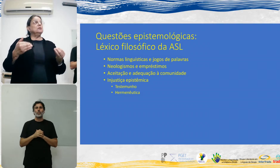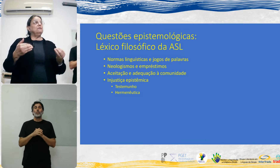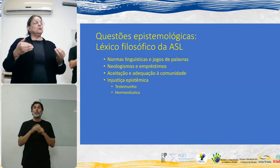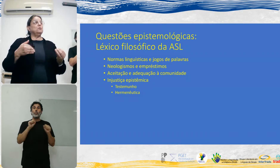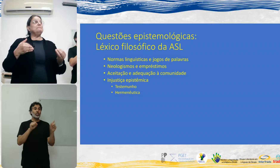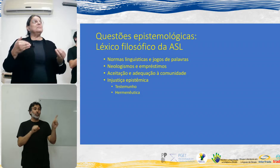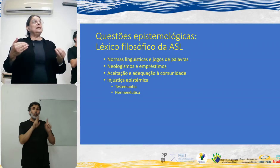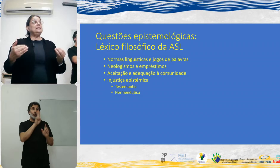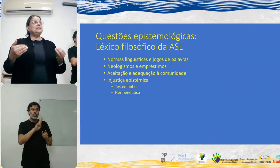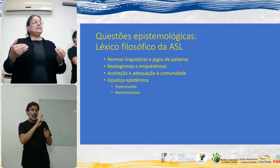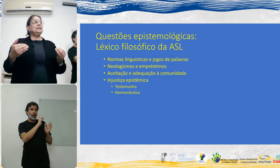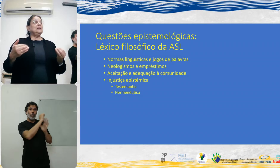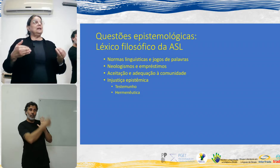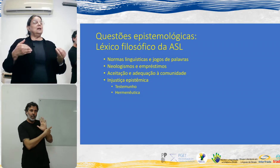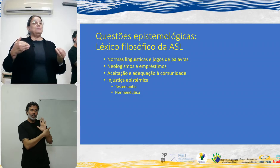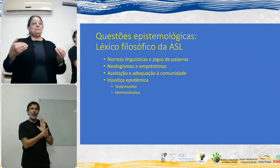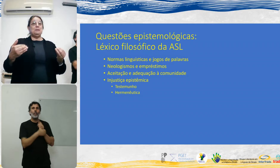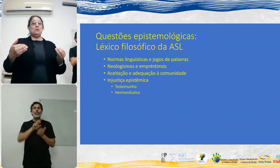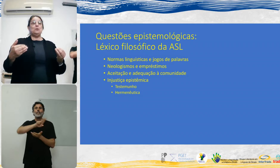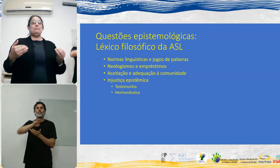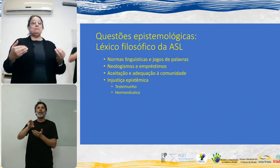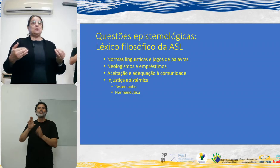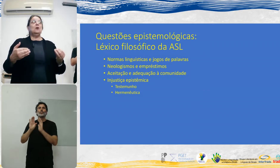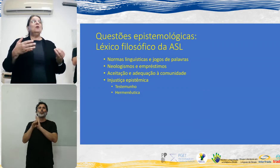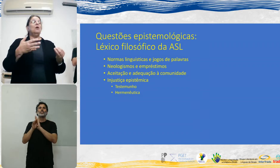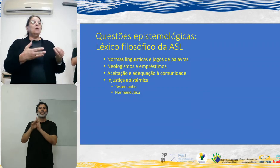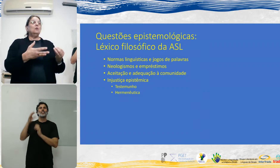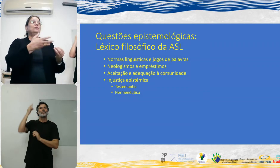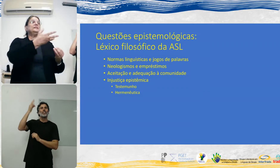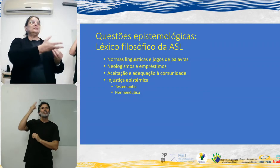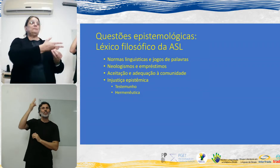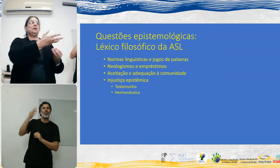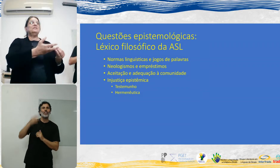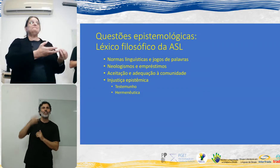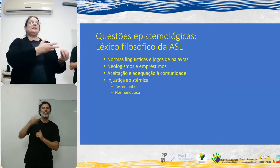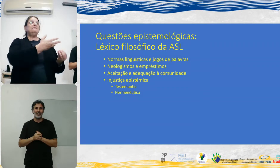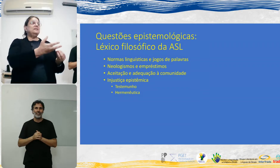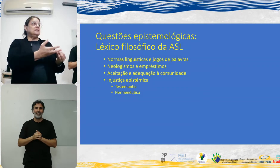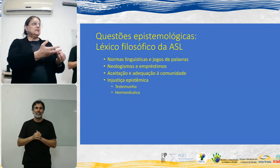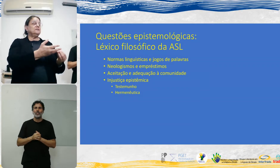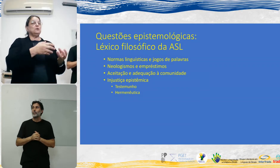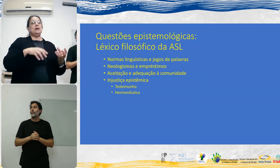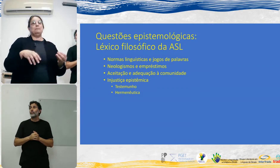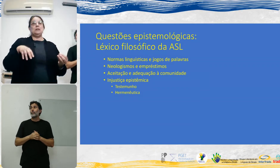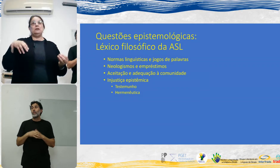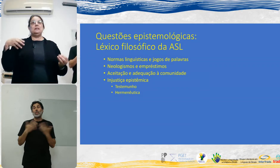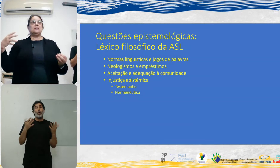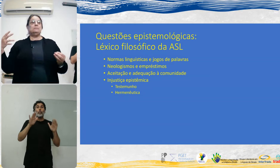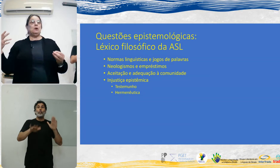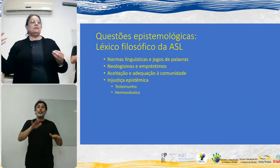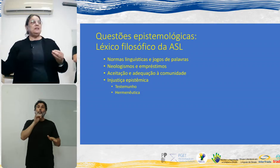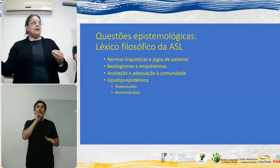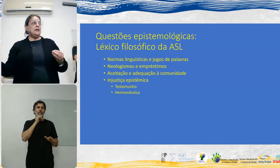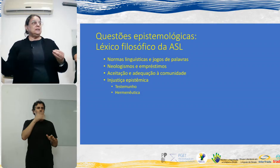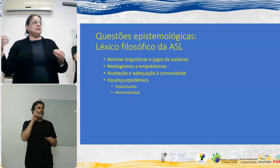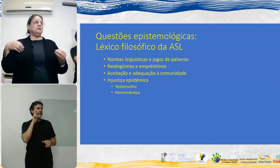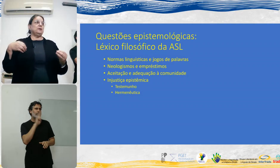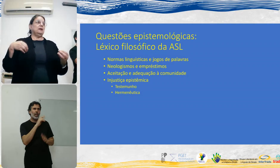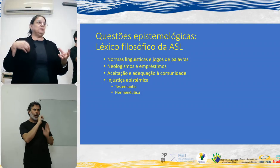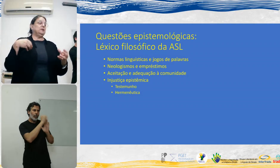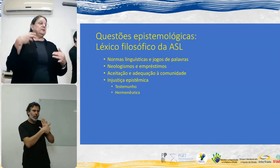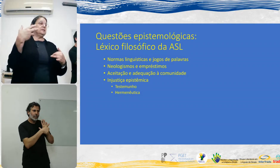be good for reminding and helping people remember, oh, this is part of the metaphysics vocabulary, this is part of the